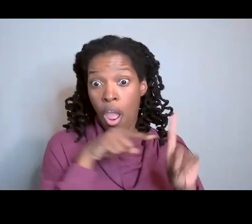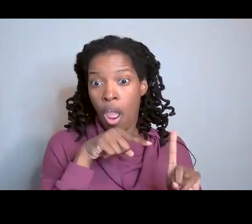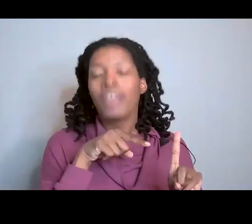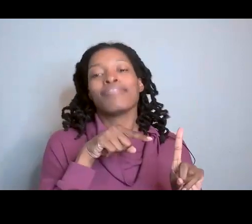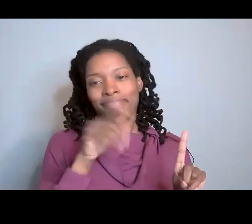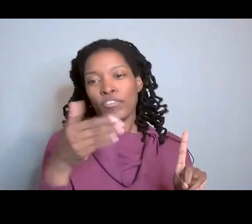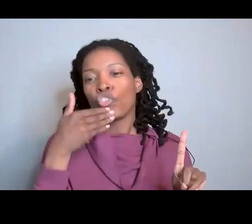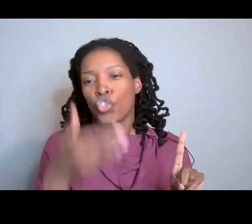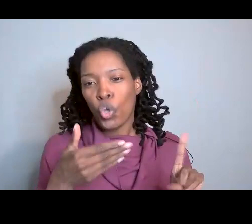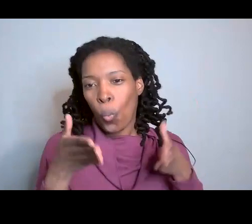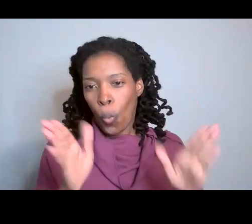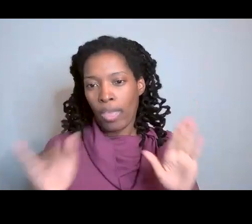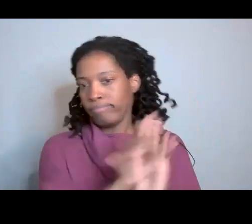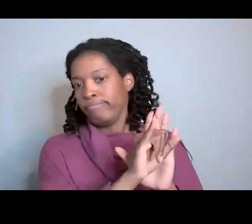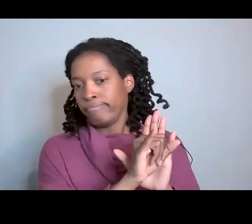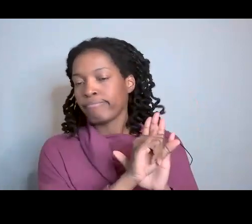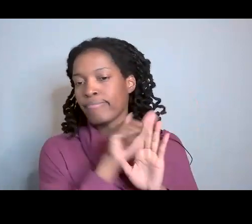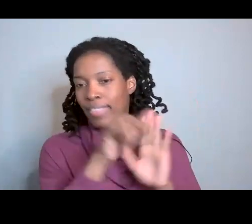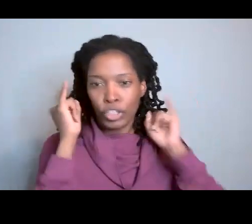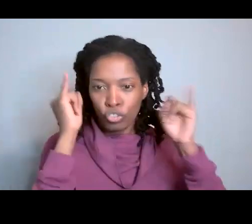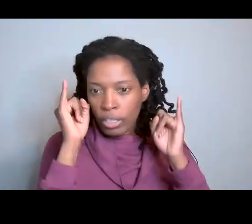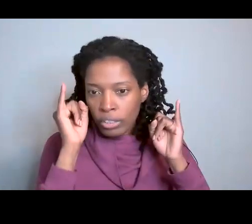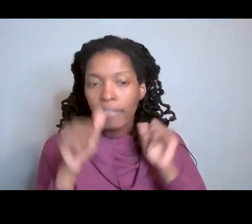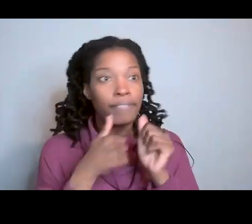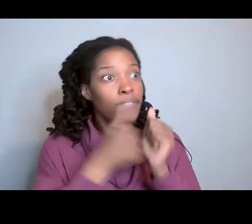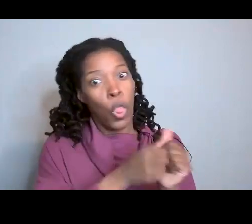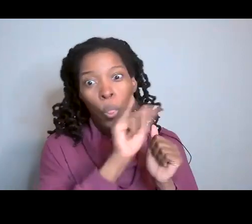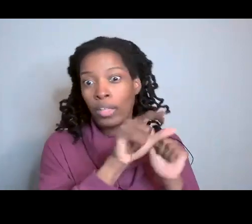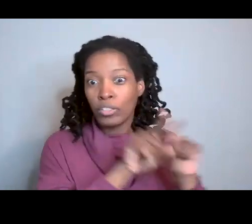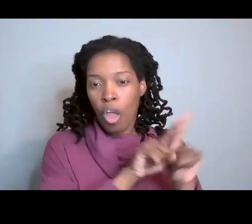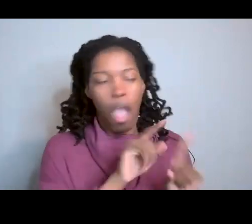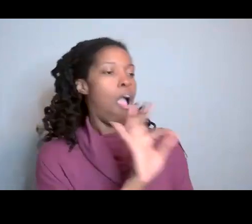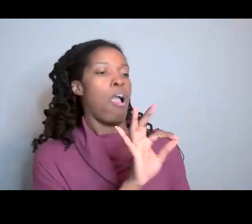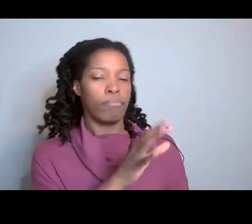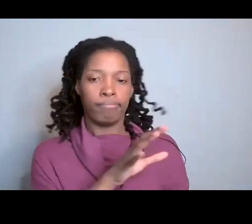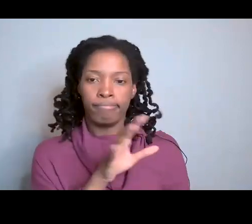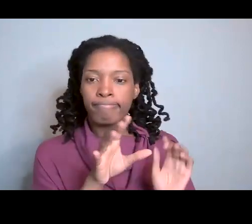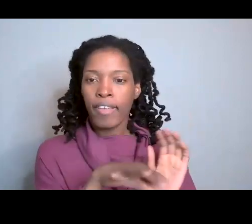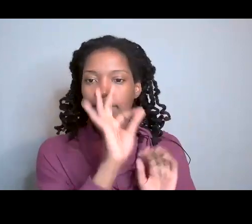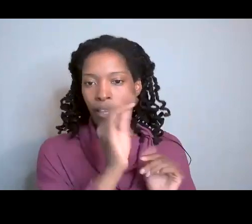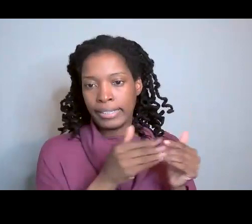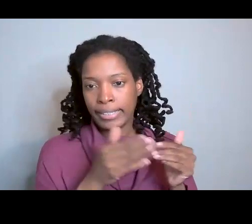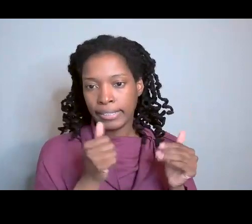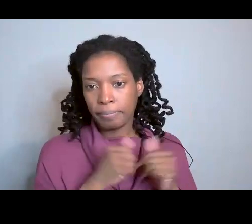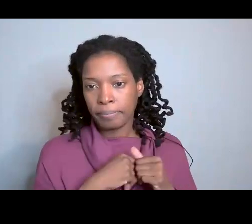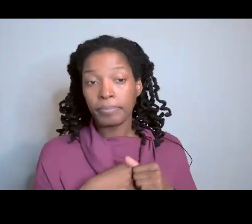instruction. And then again, you need to make sure that the name, first field, and the tool